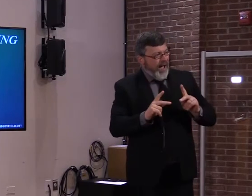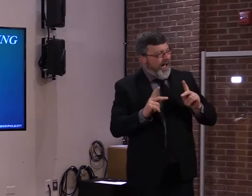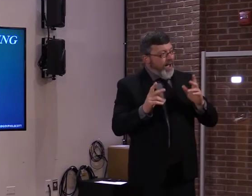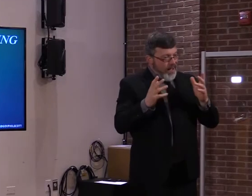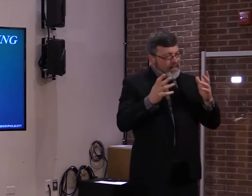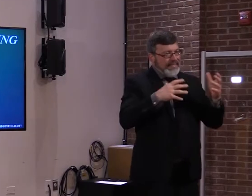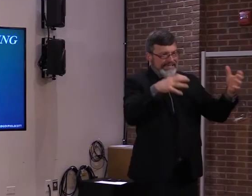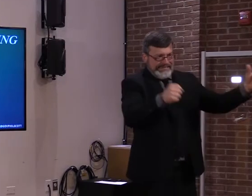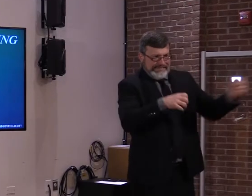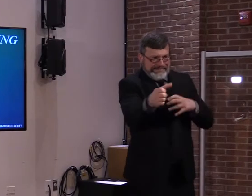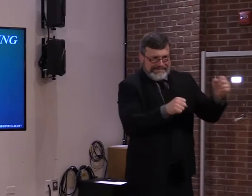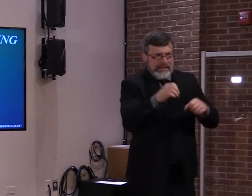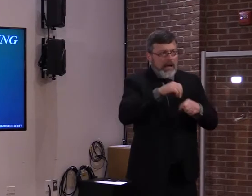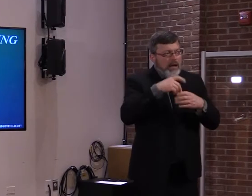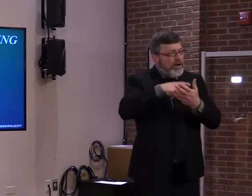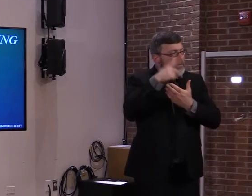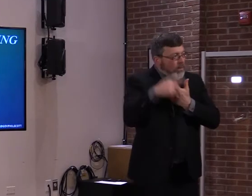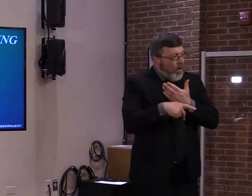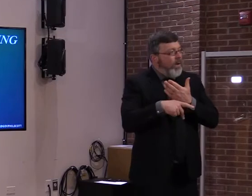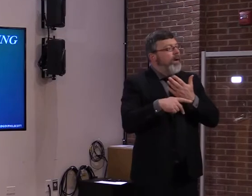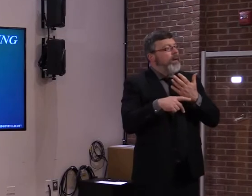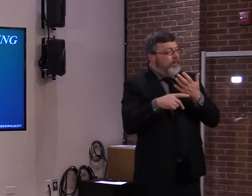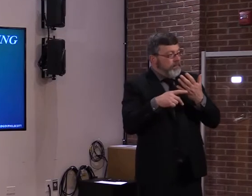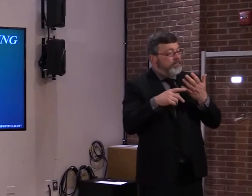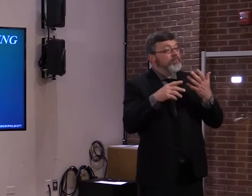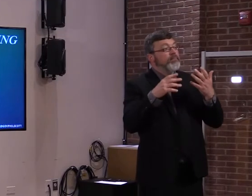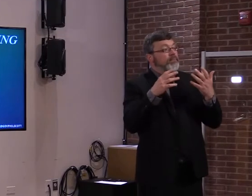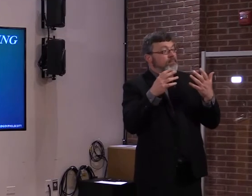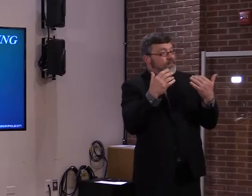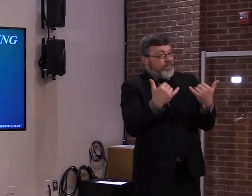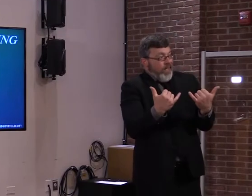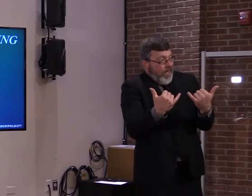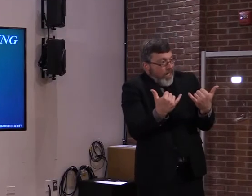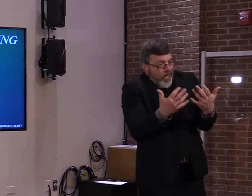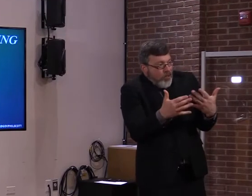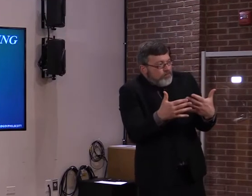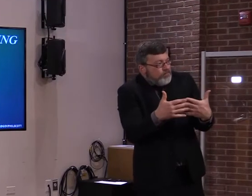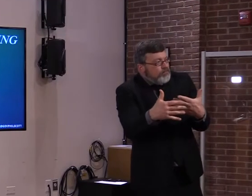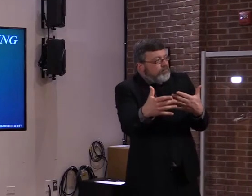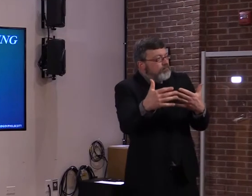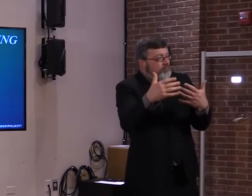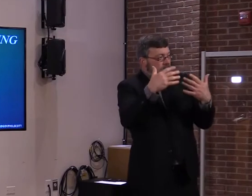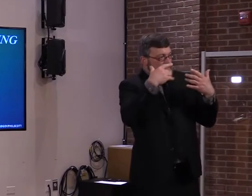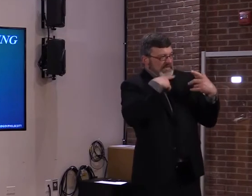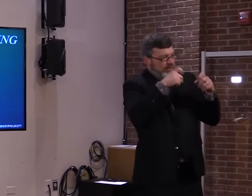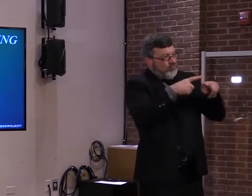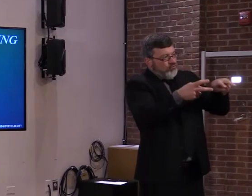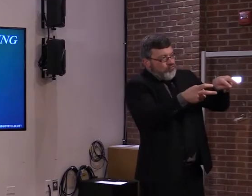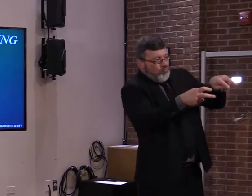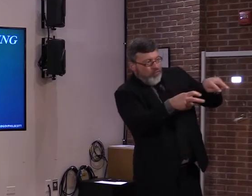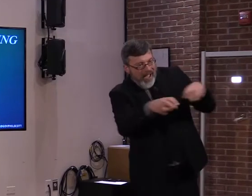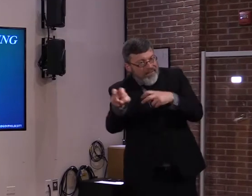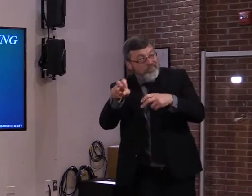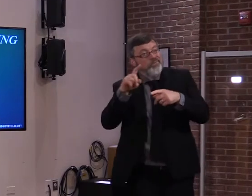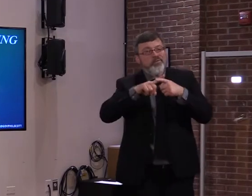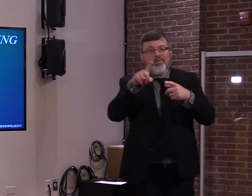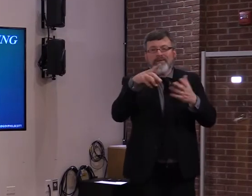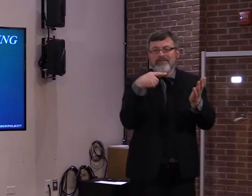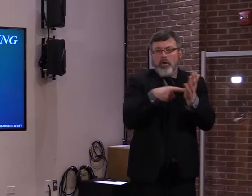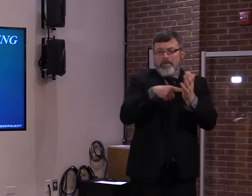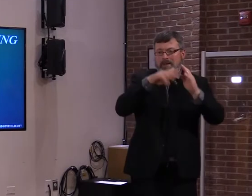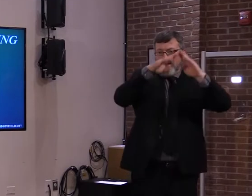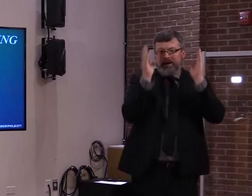both sustainable, affordable, is a transition period to affordable housing that the governor